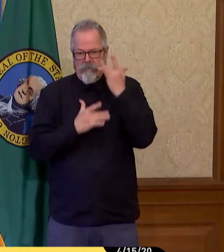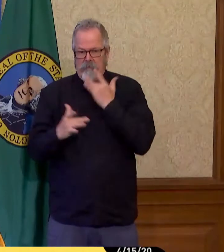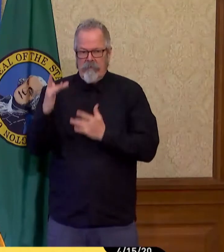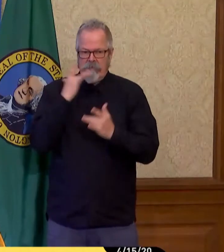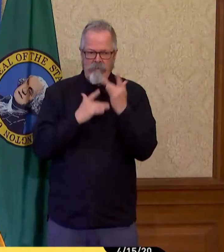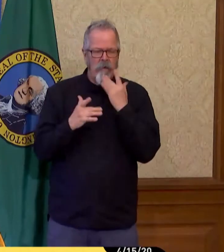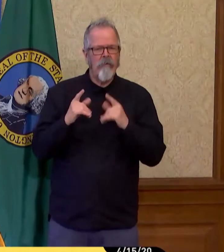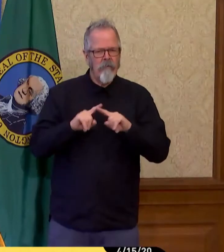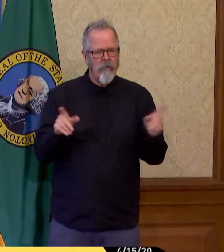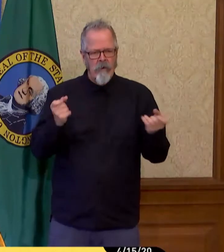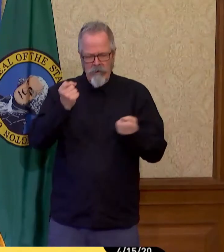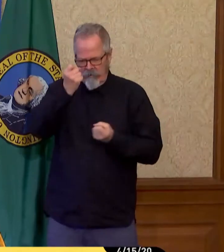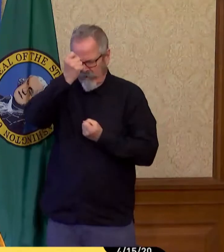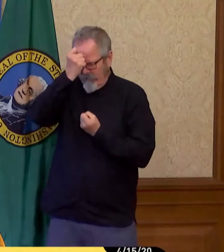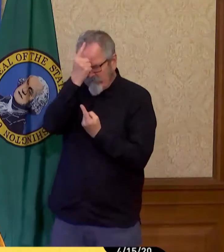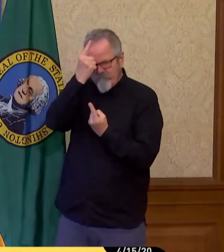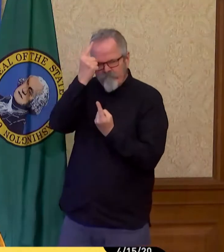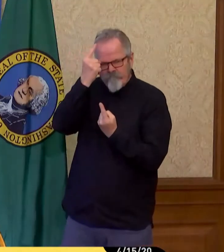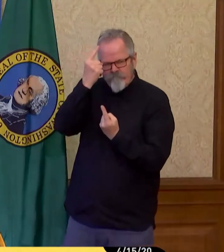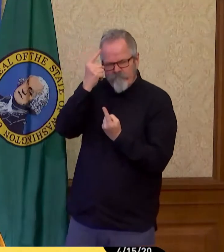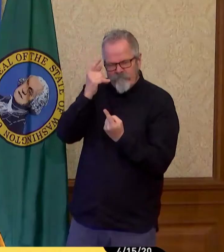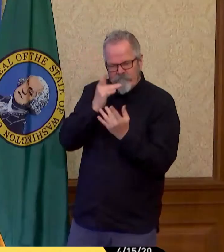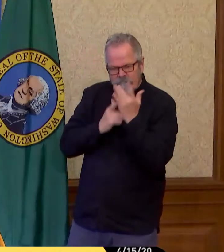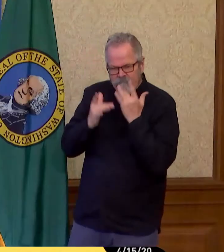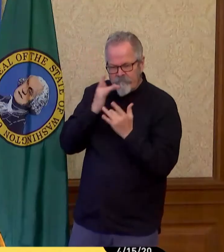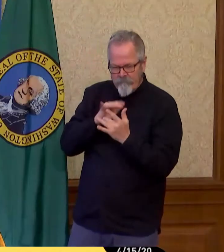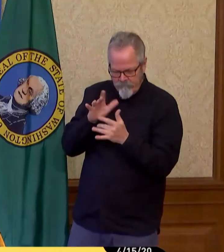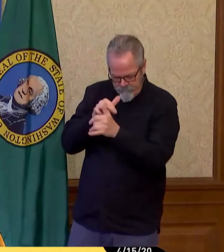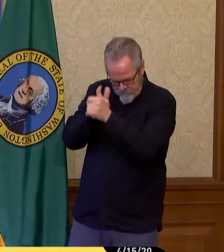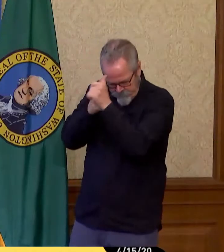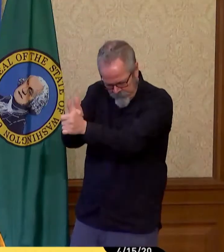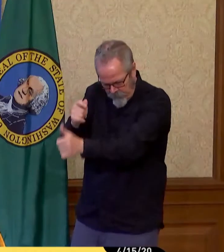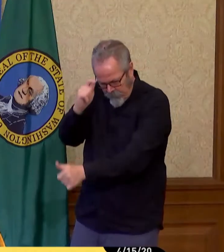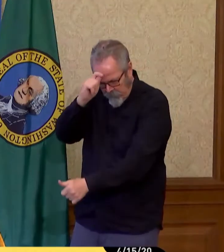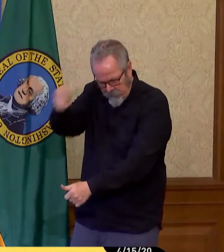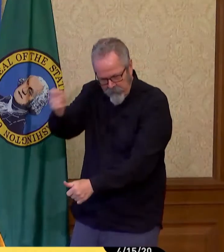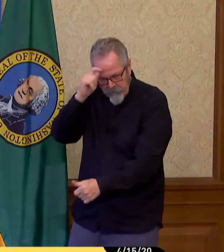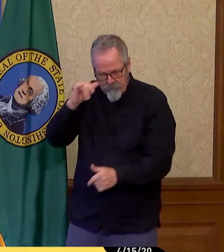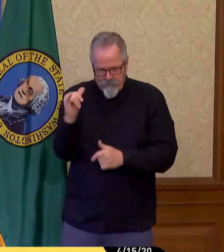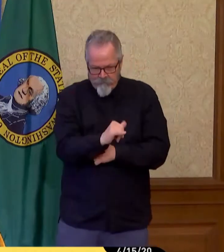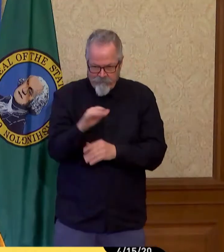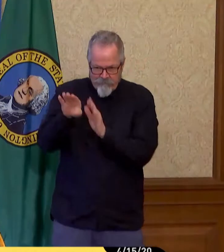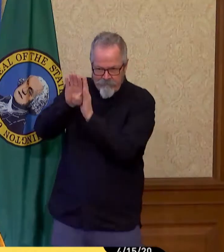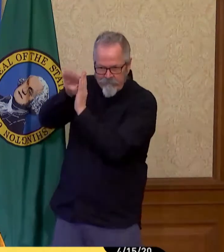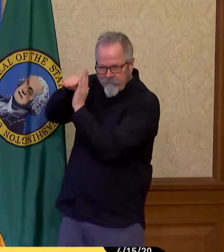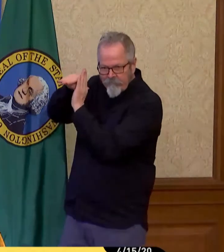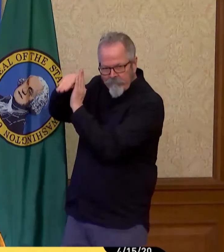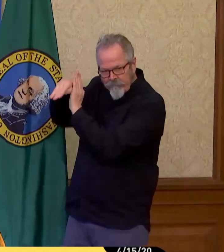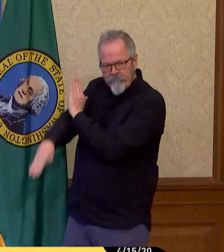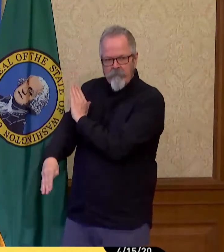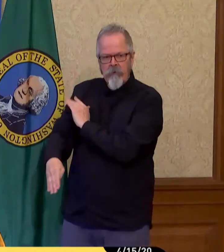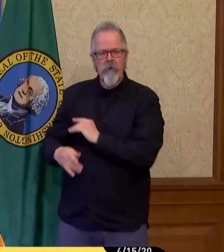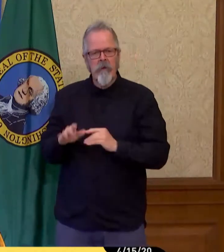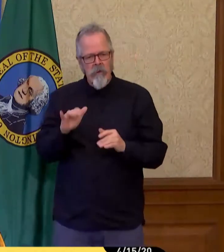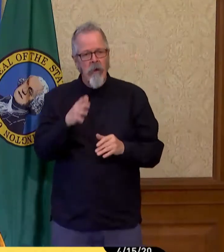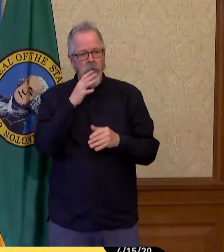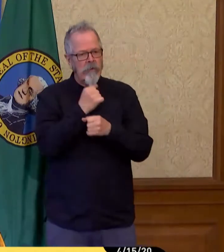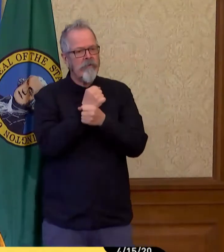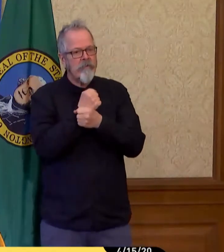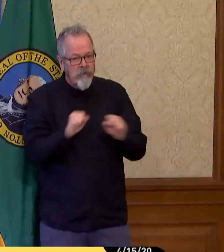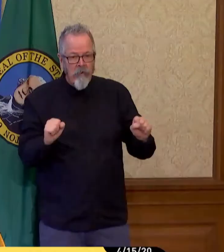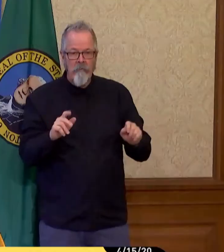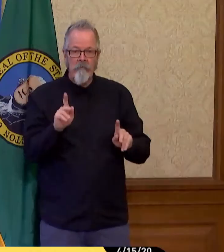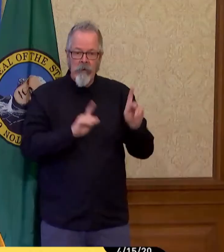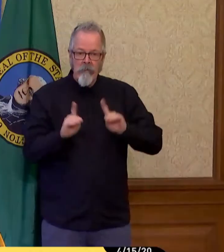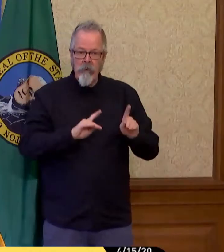been gratifying. And if that continues, we're going to save a lot of people. Now, as far as these looking in the